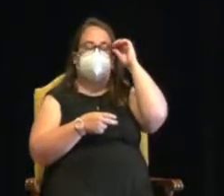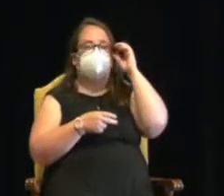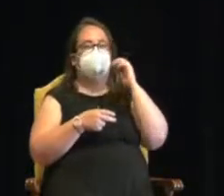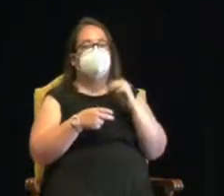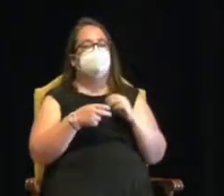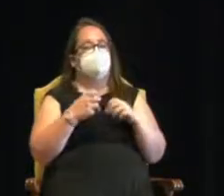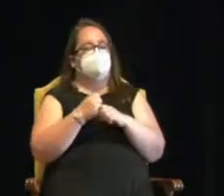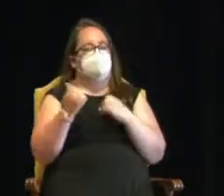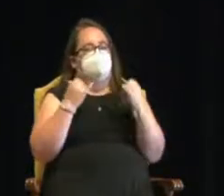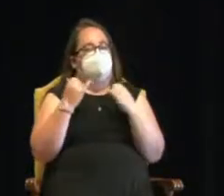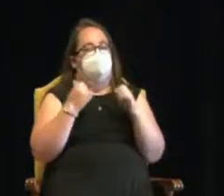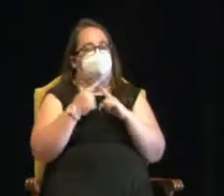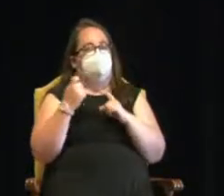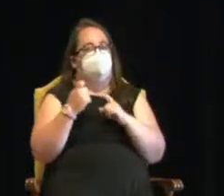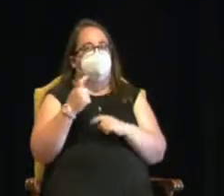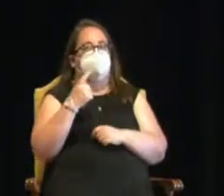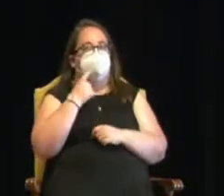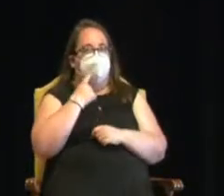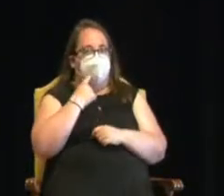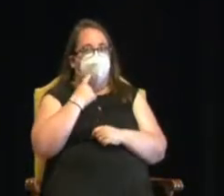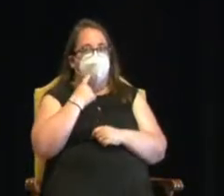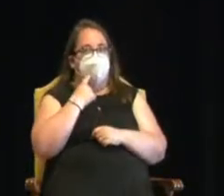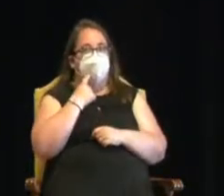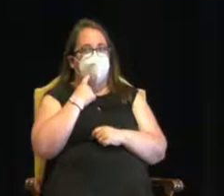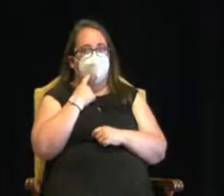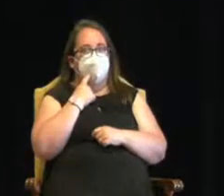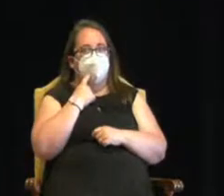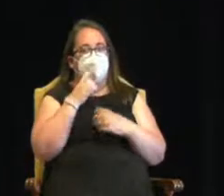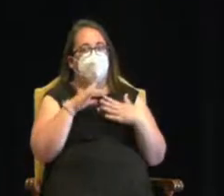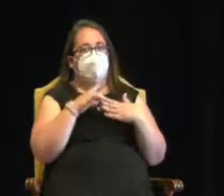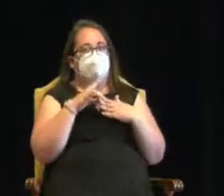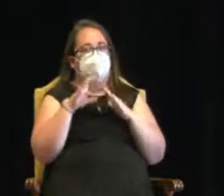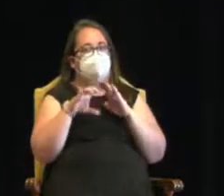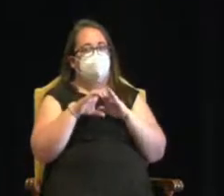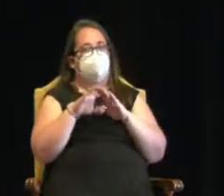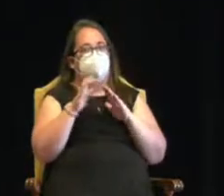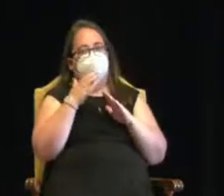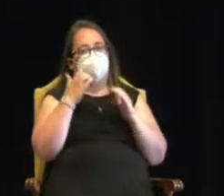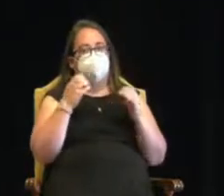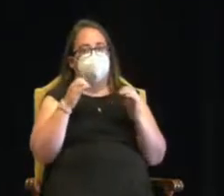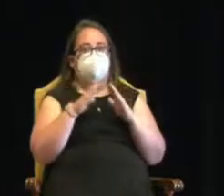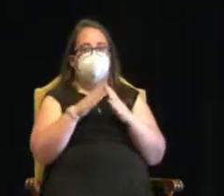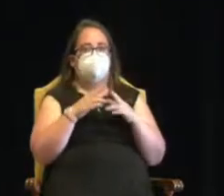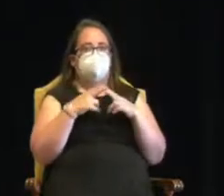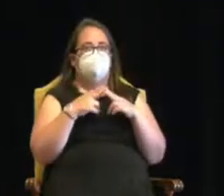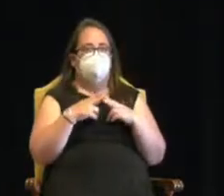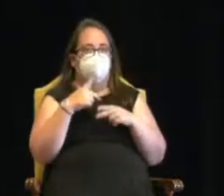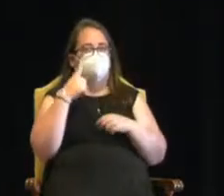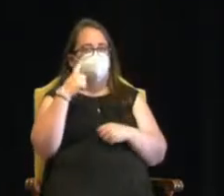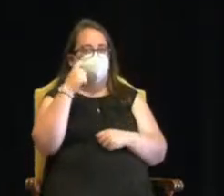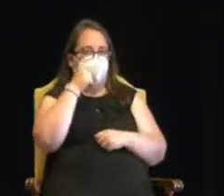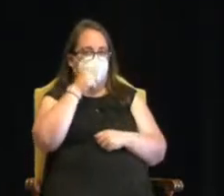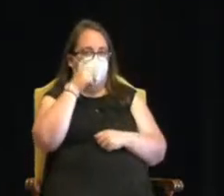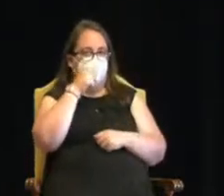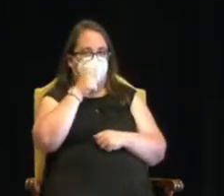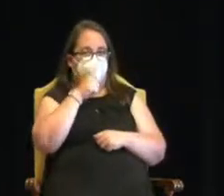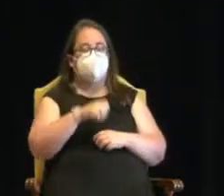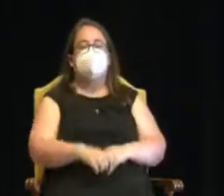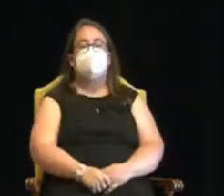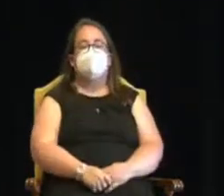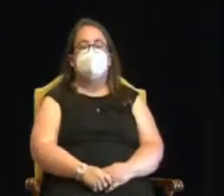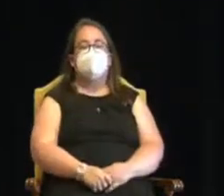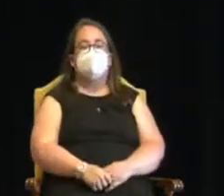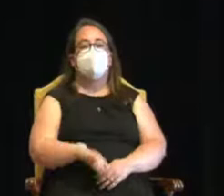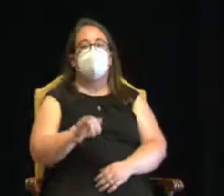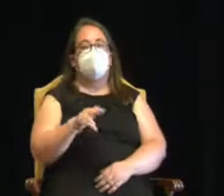begins to receive mysterious phone calls from someone claiming to be the title character of his best-selling book, also titled Dream Girl. Is Aubrey a